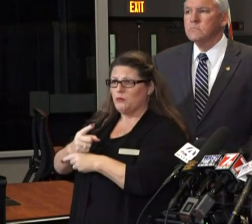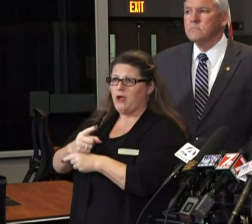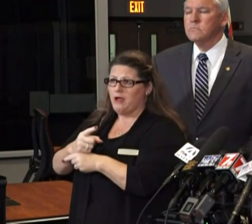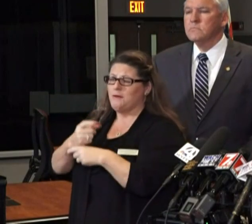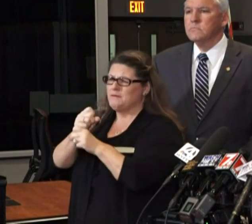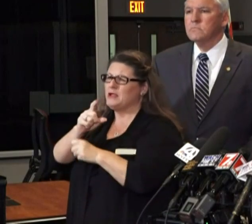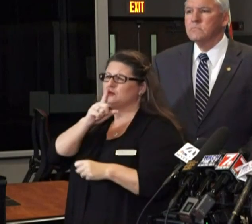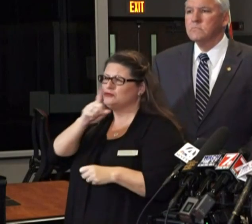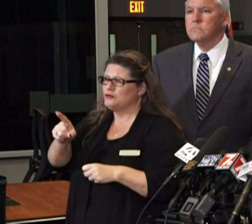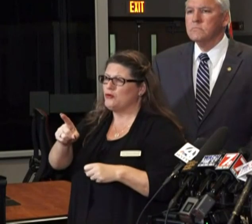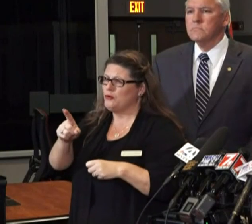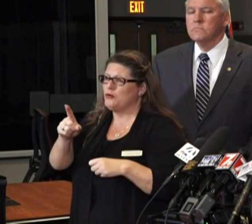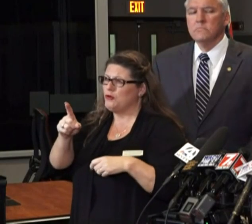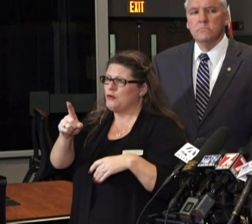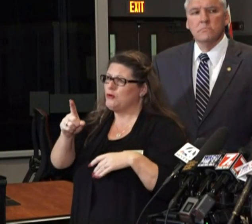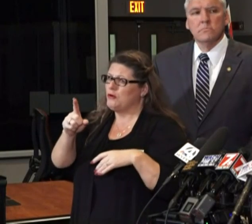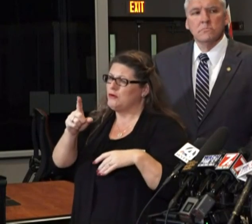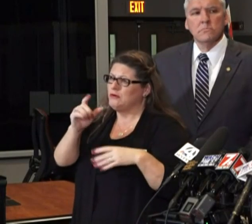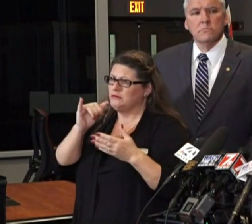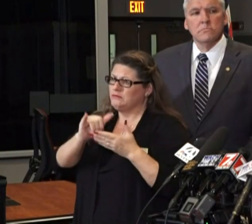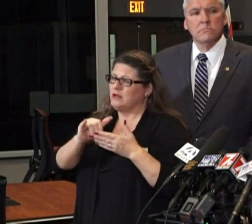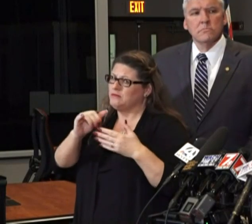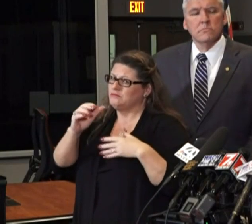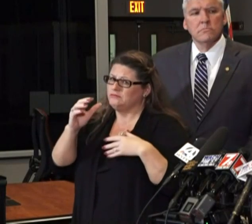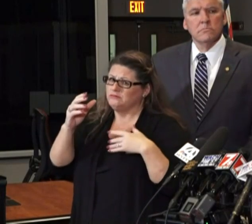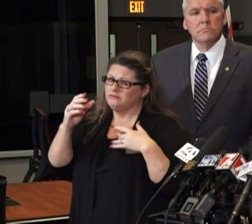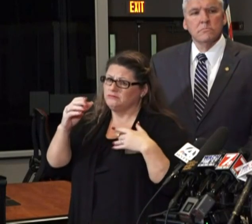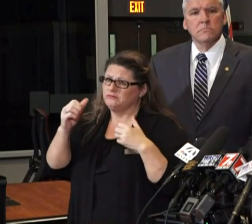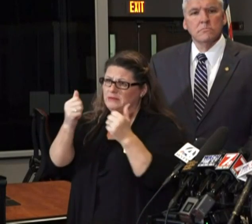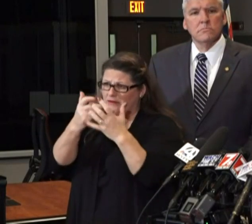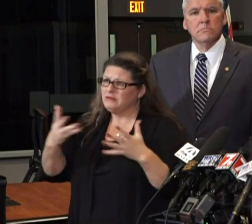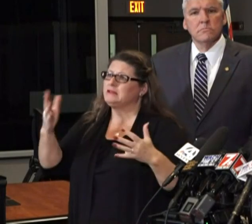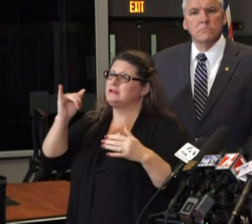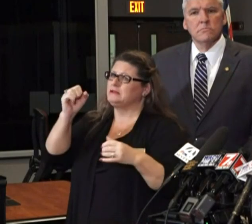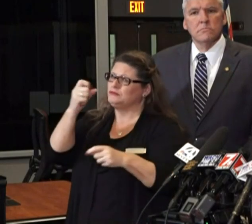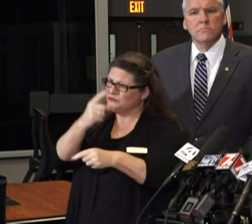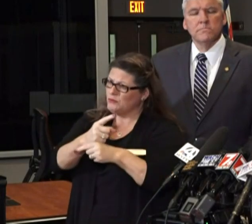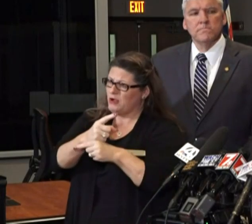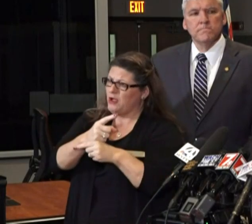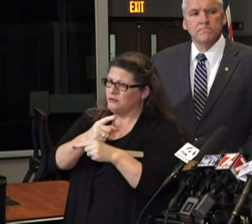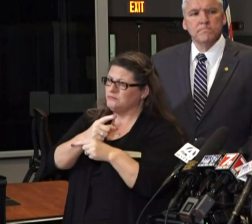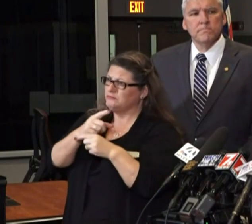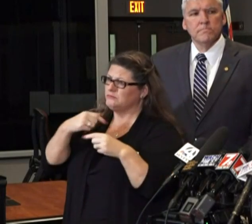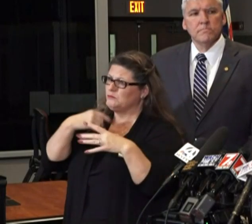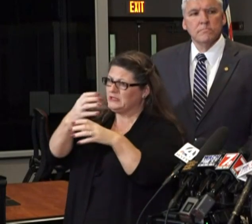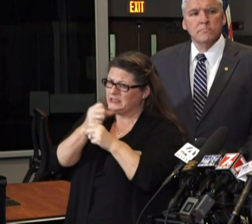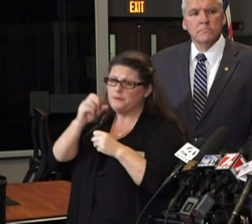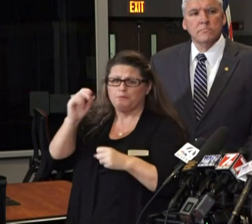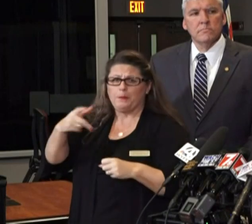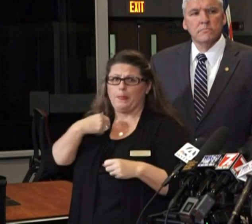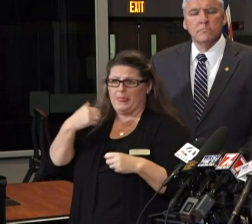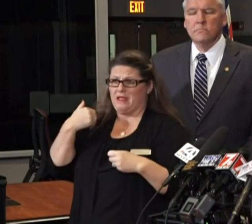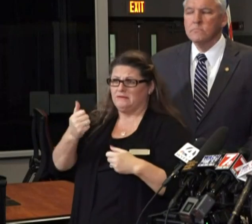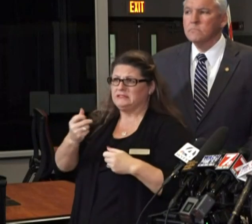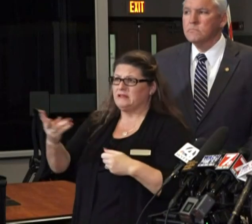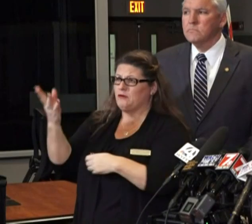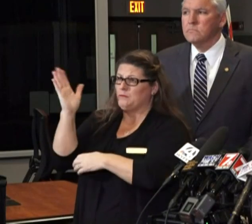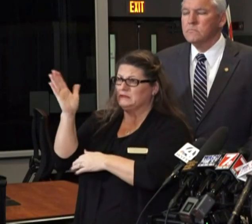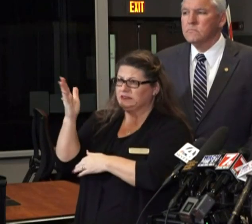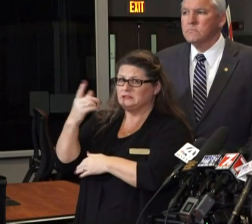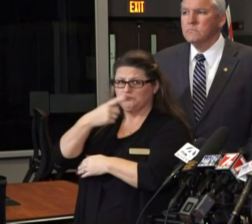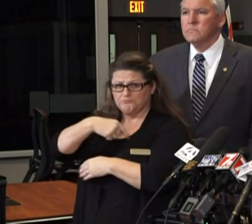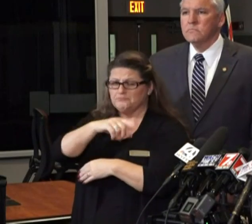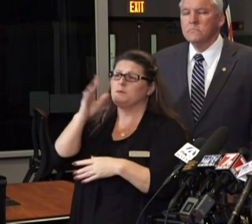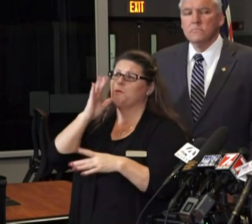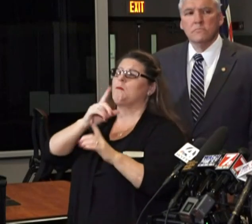about privacy prescribe. But we thank you for being here, and we'll be glad. We have several presentations, and then